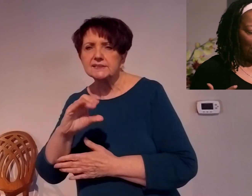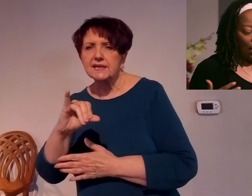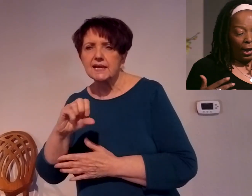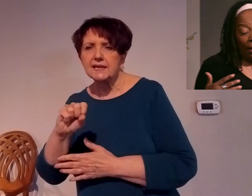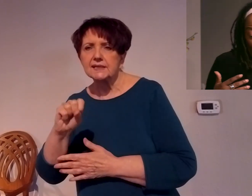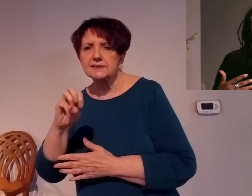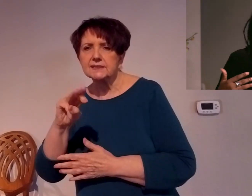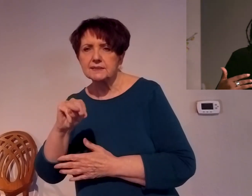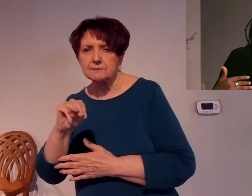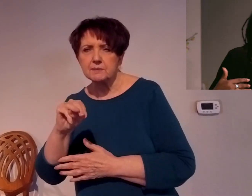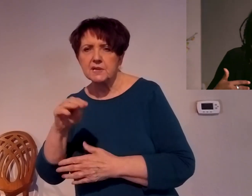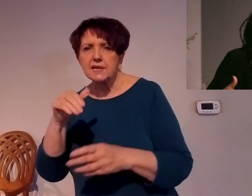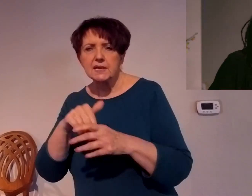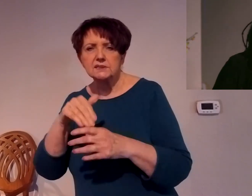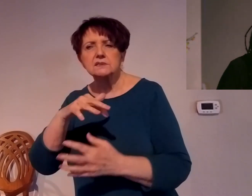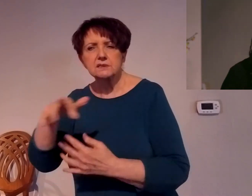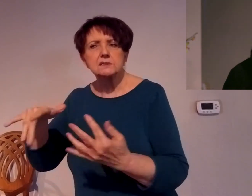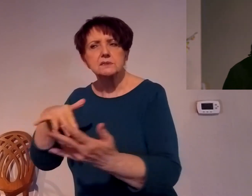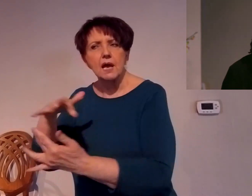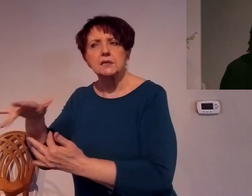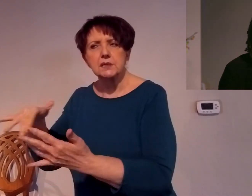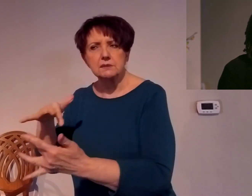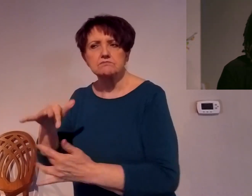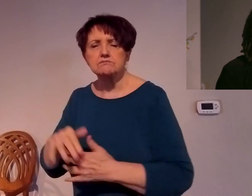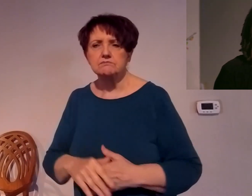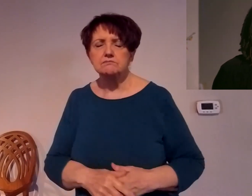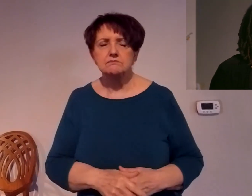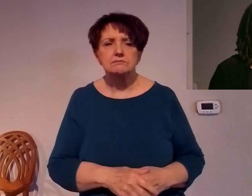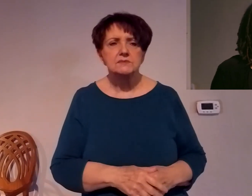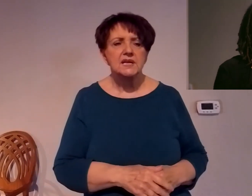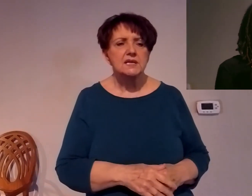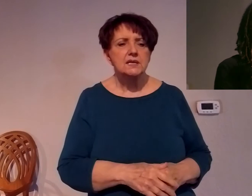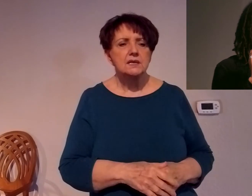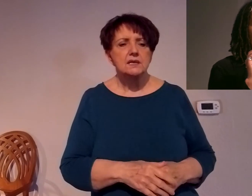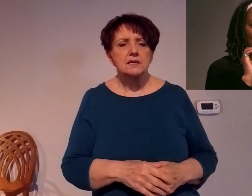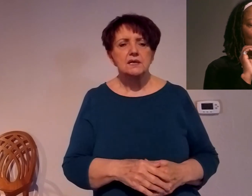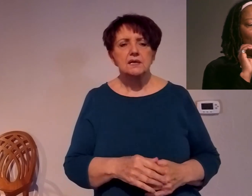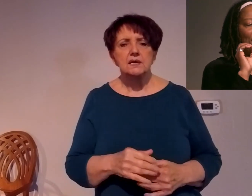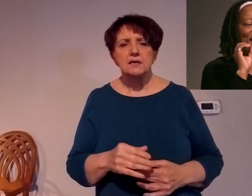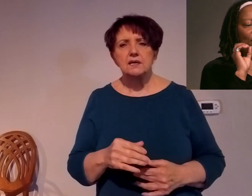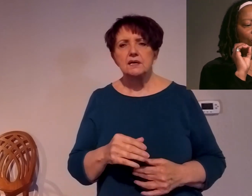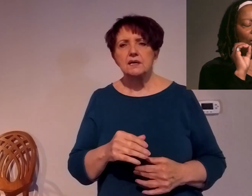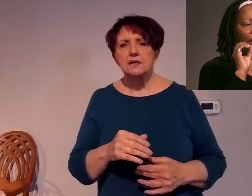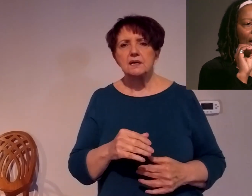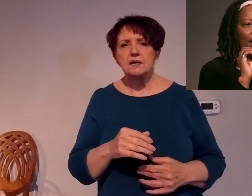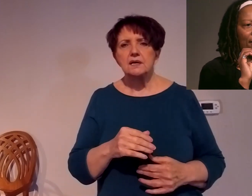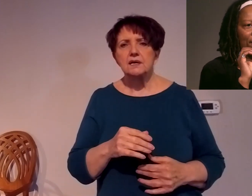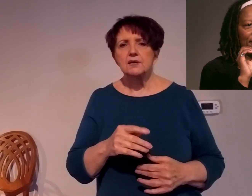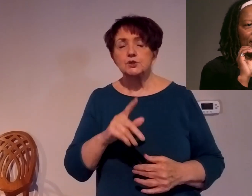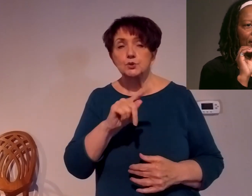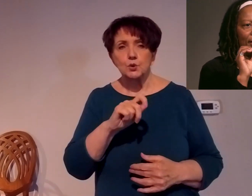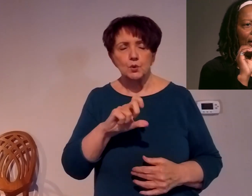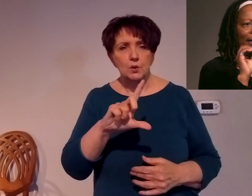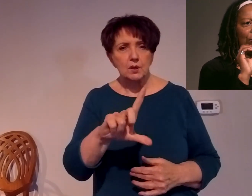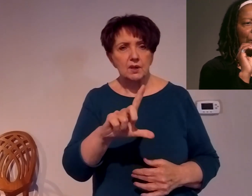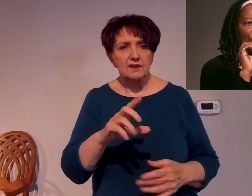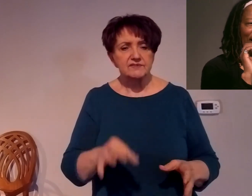being an instrument of Spirit to speak about